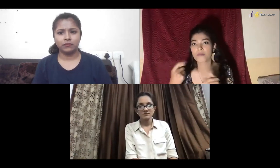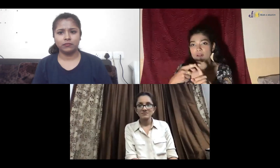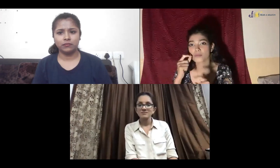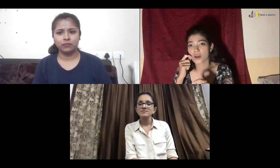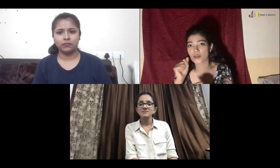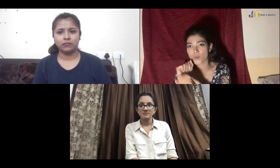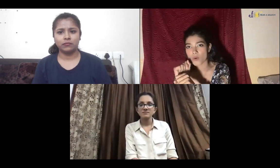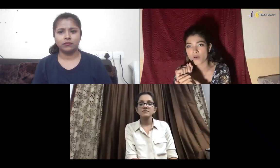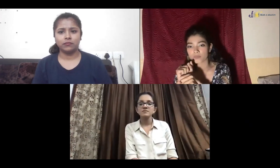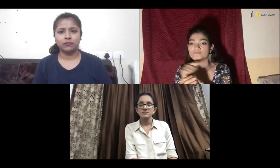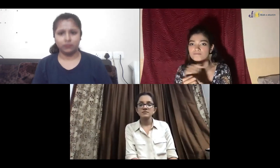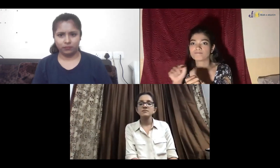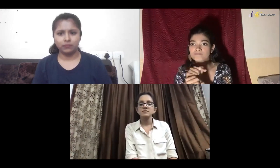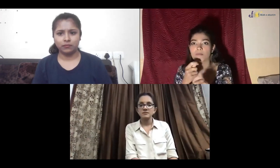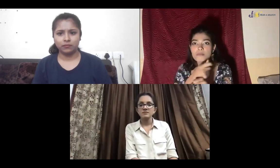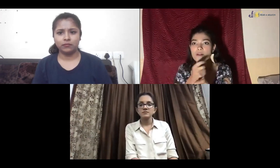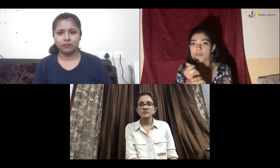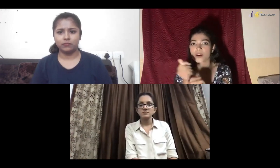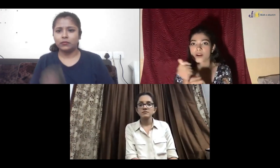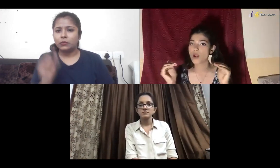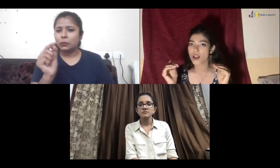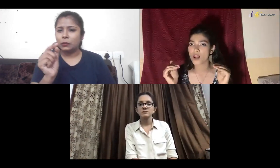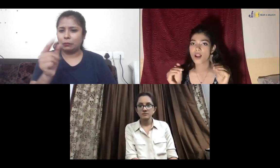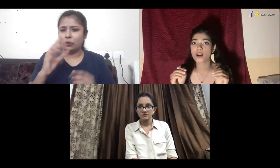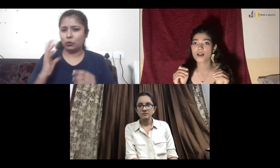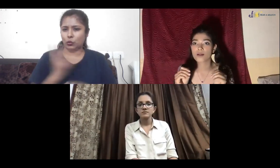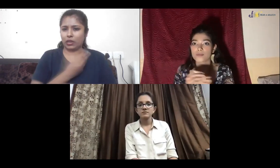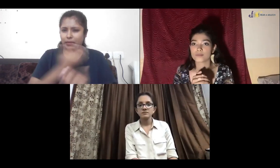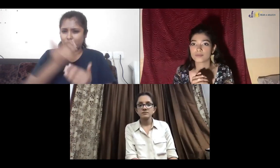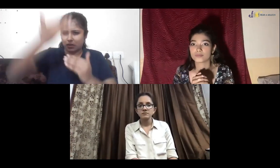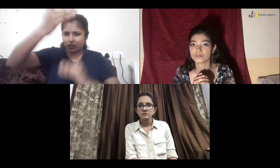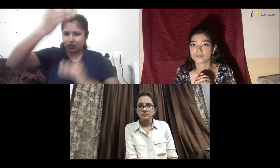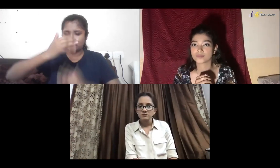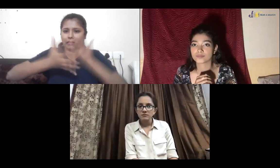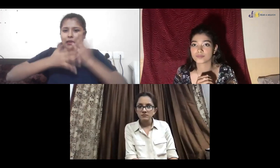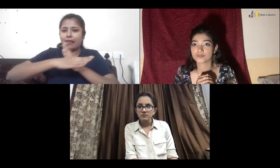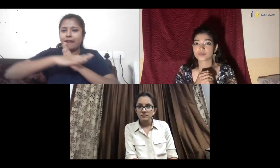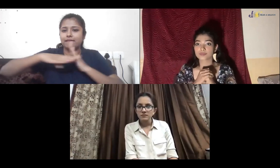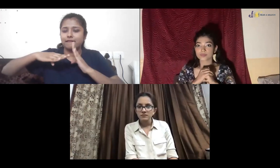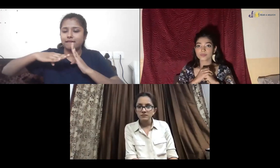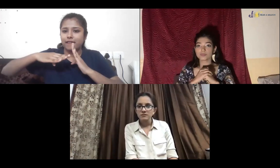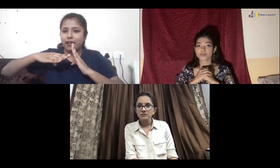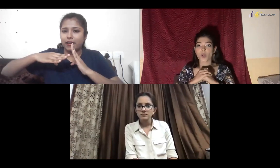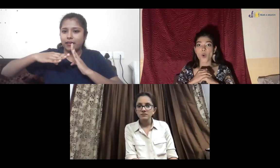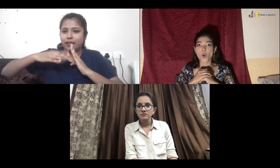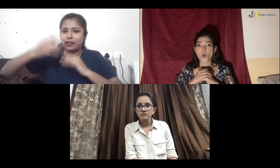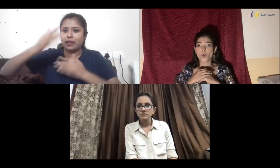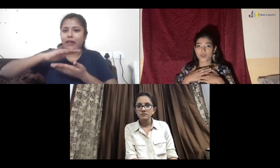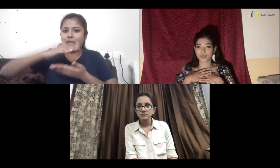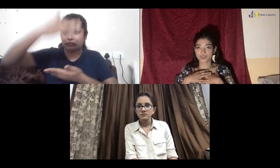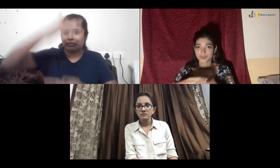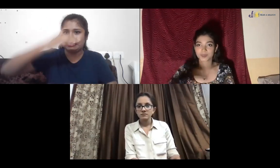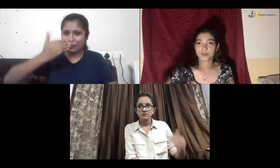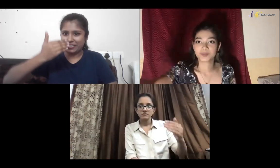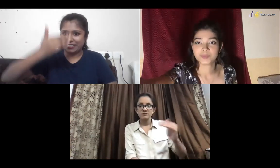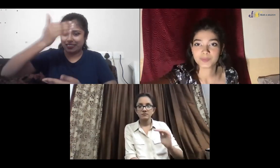the equality. If women are working at one place and male are also working, they should be paid equally. Shweta, can